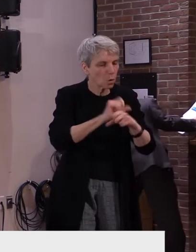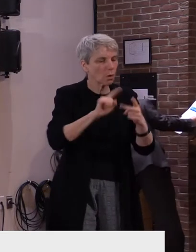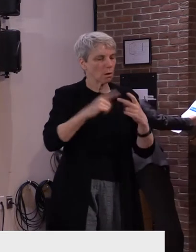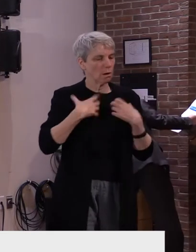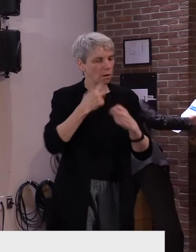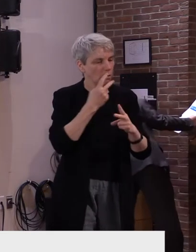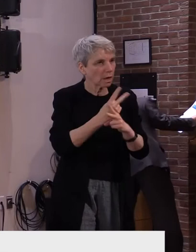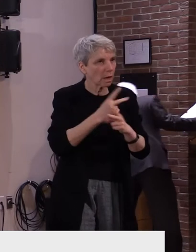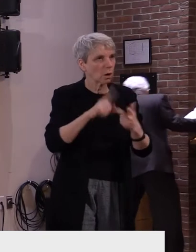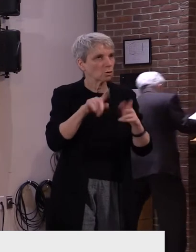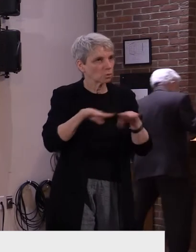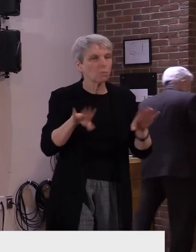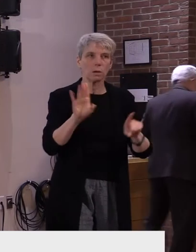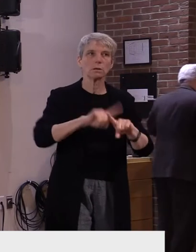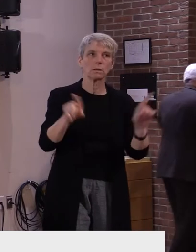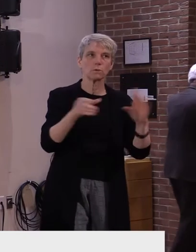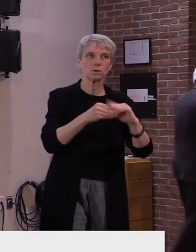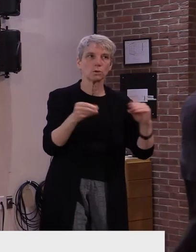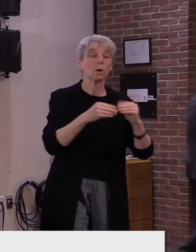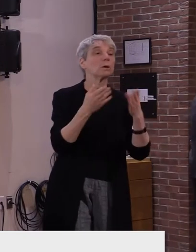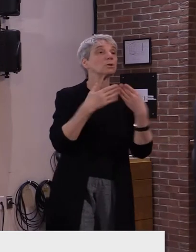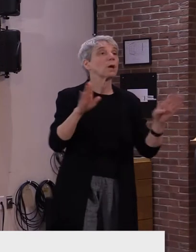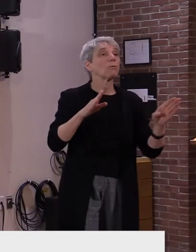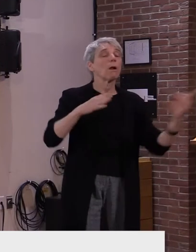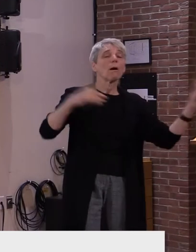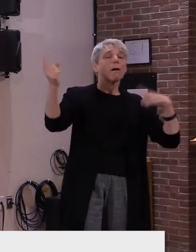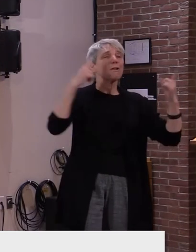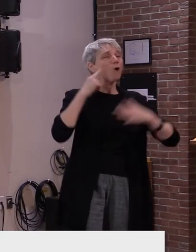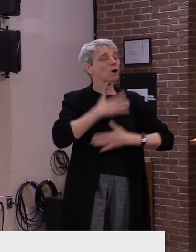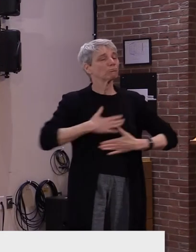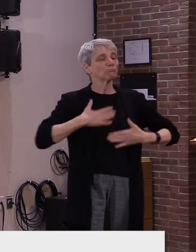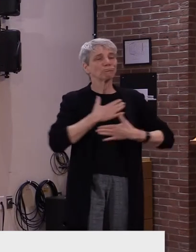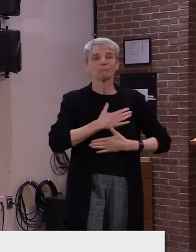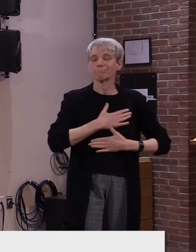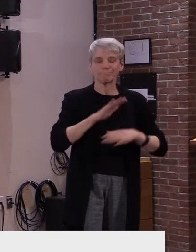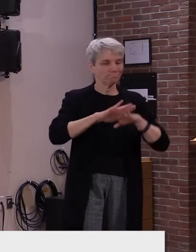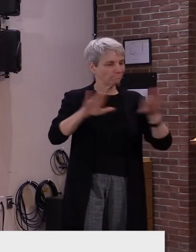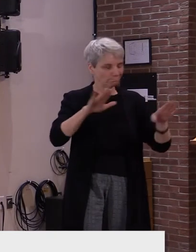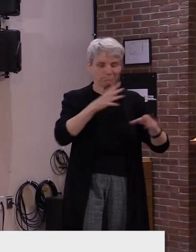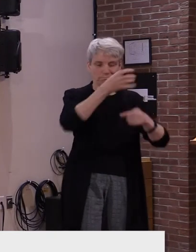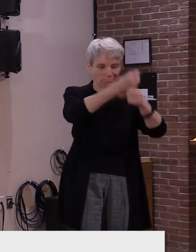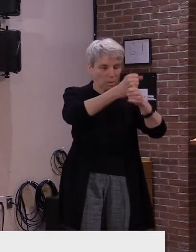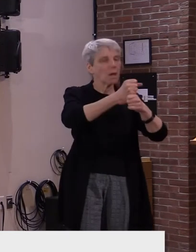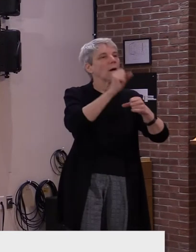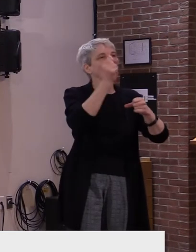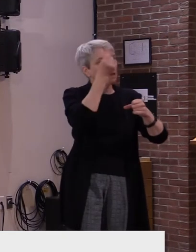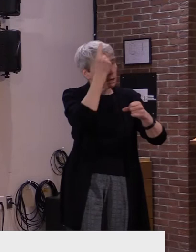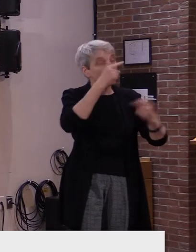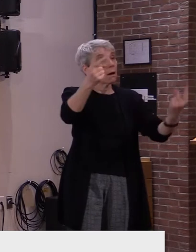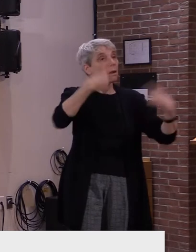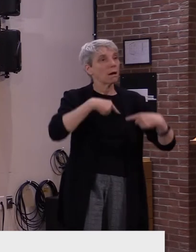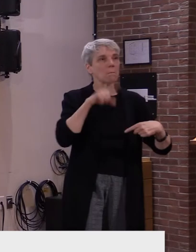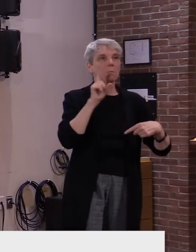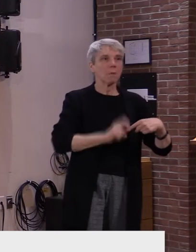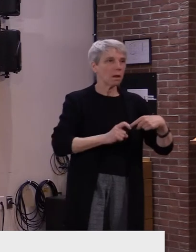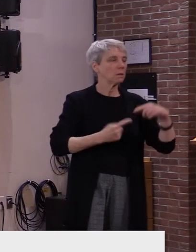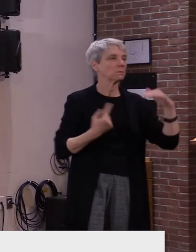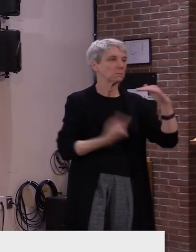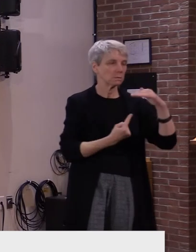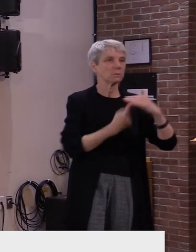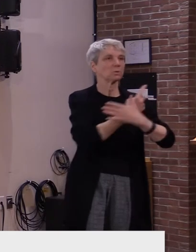our policy for essential travel remains the same which means people traveling for things like work or